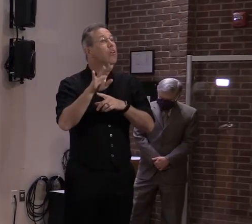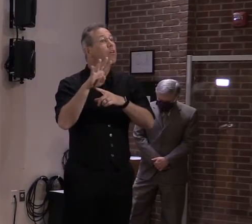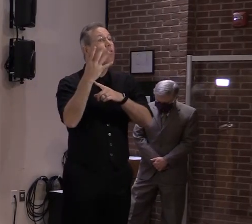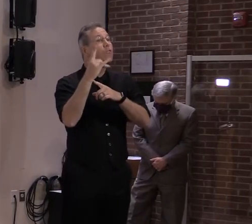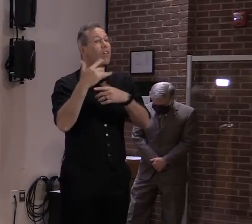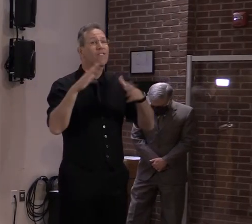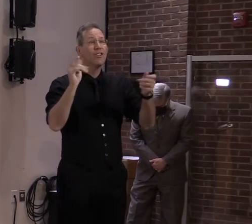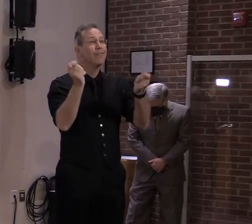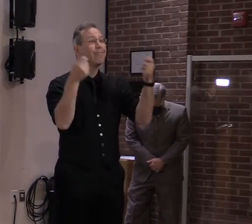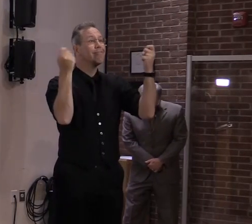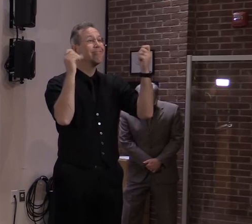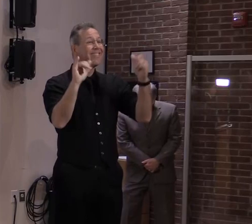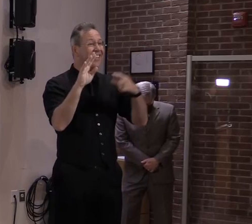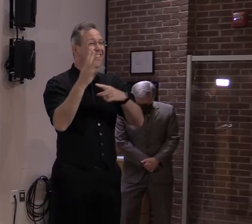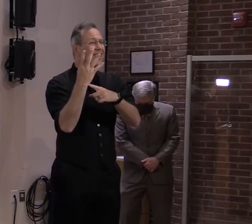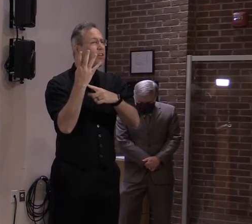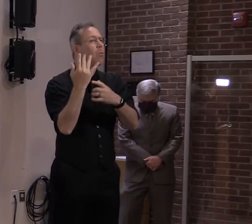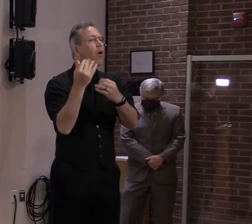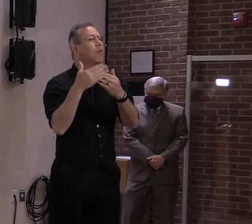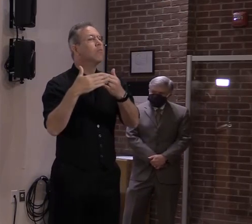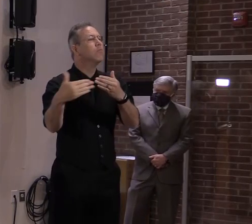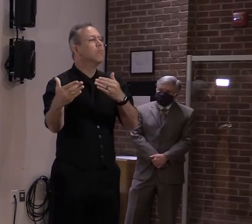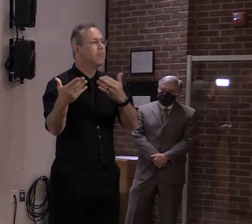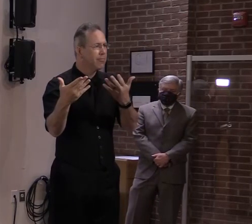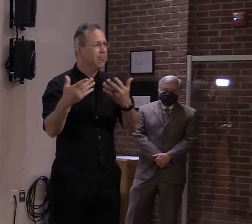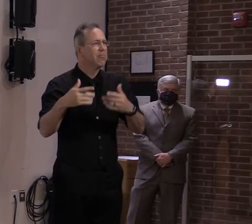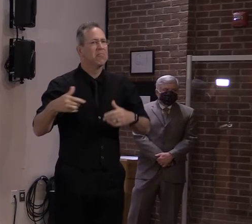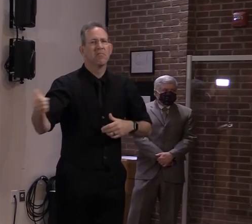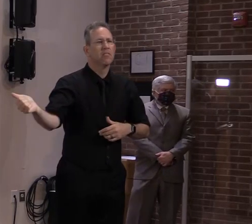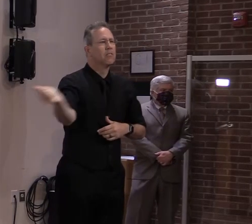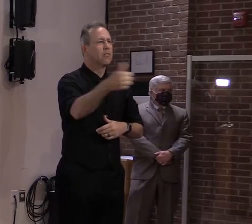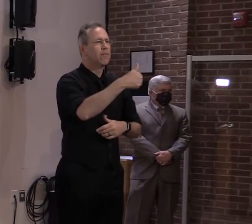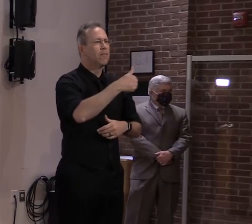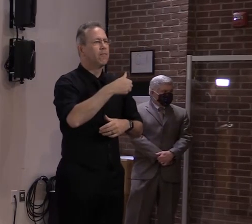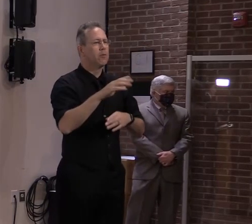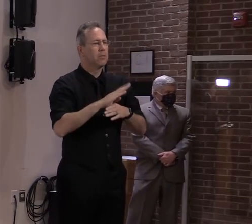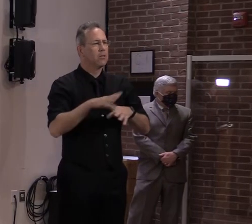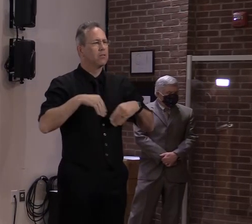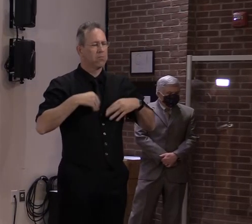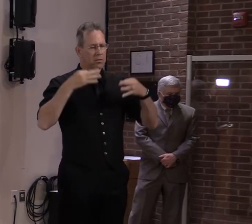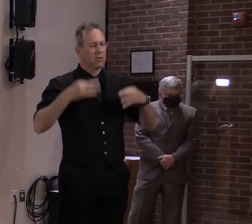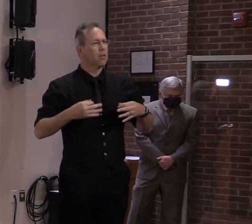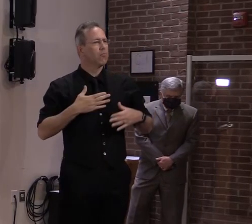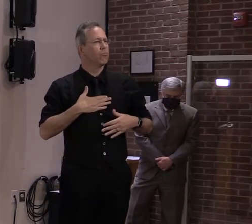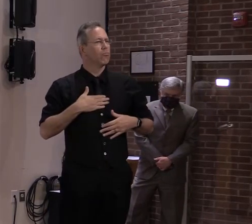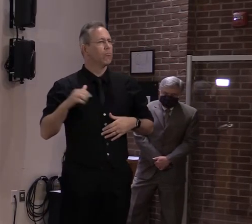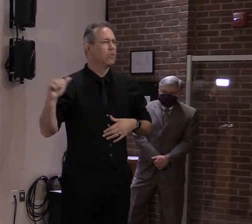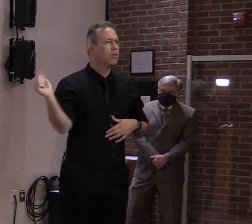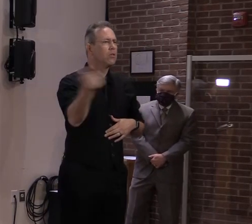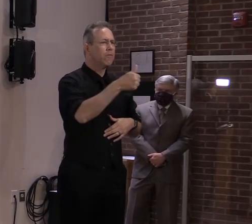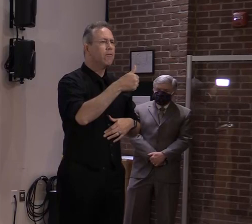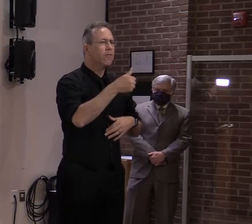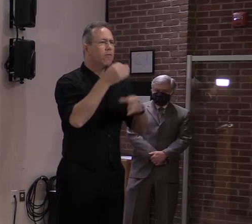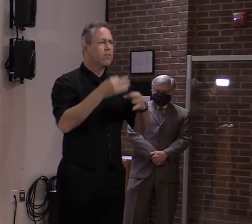So at that point, everyone's going to have to make decisions based on what they think is the right thing to do.